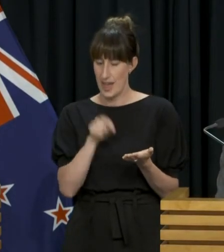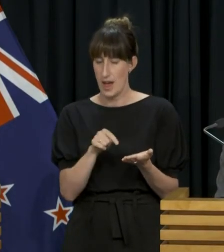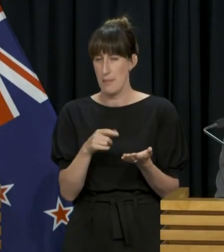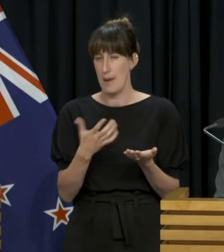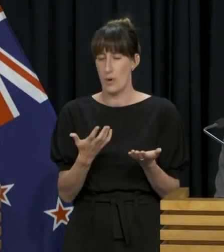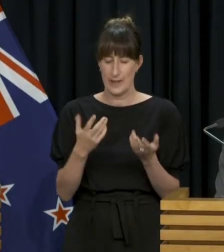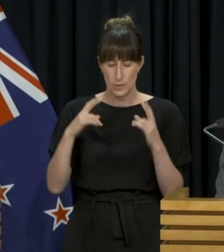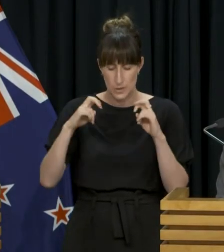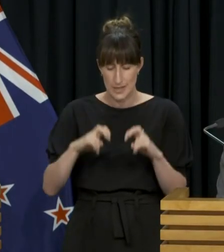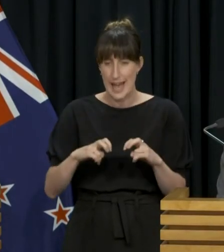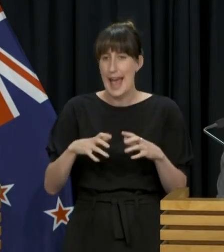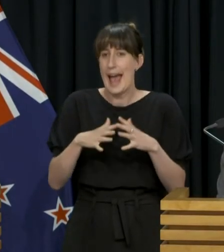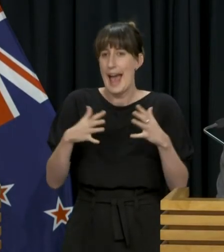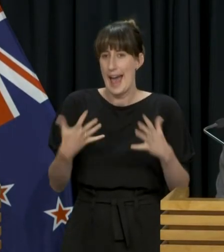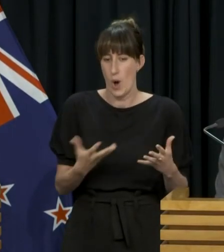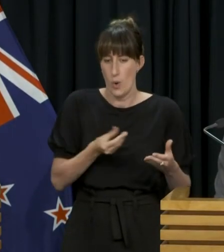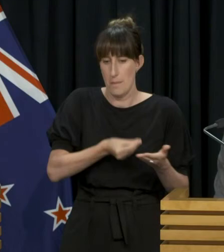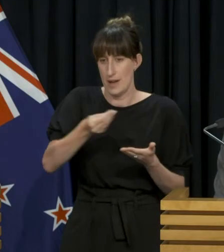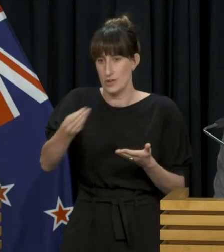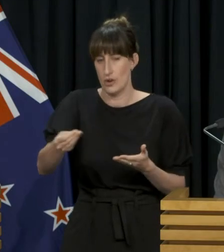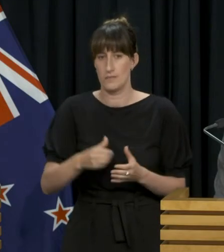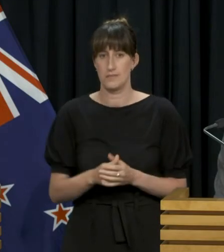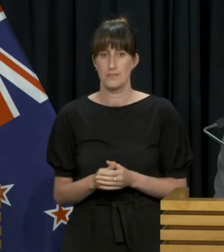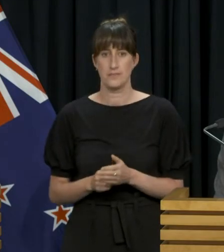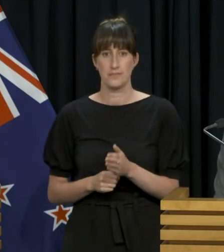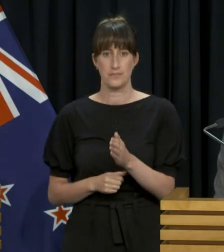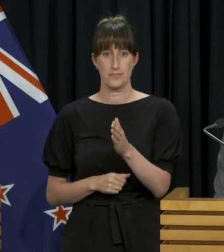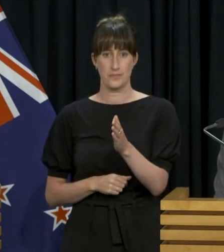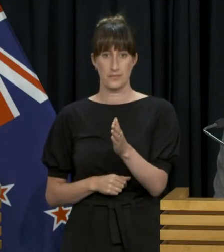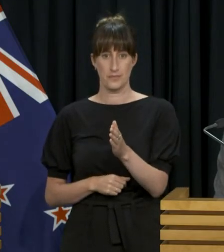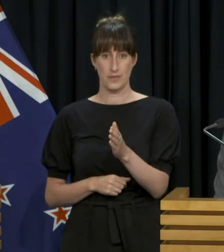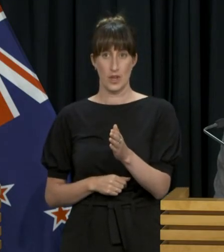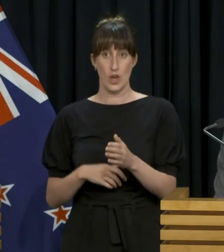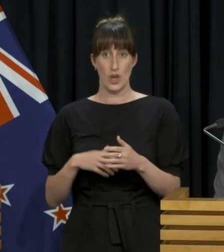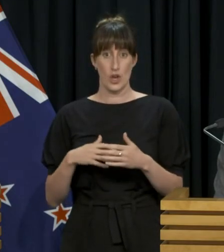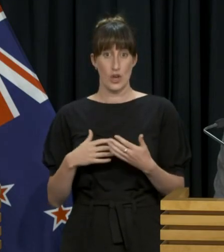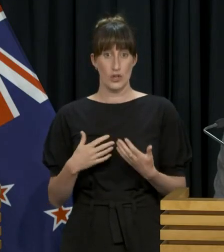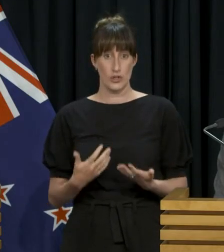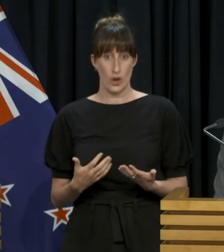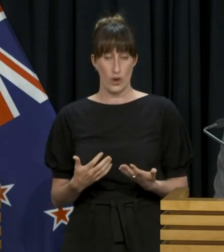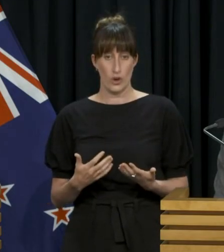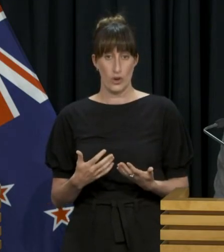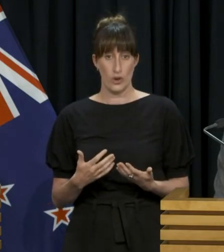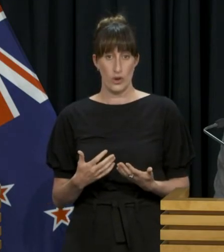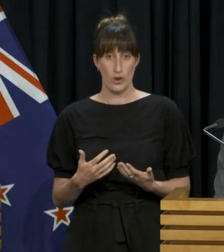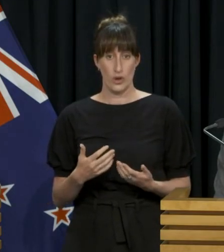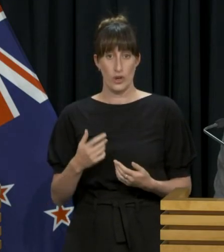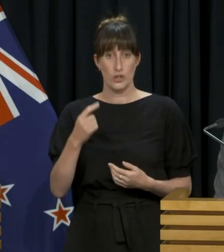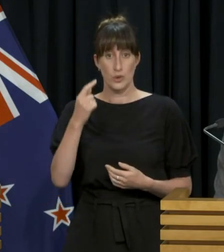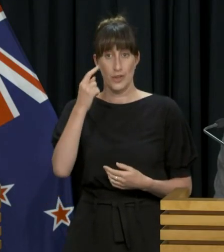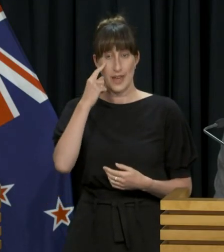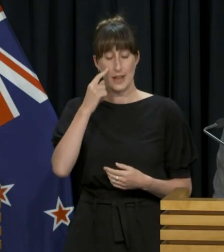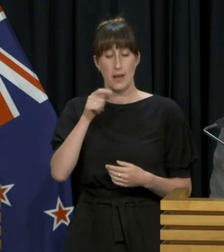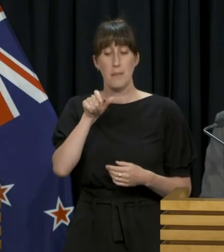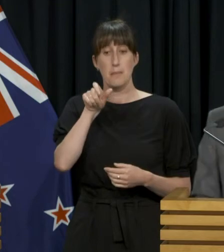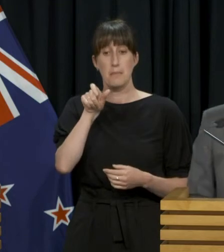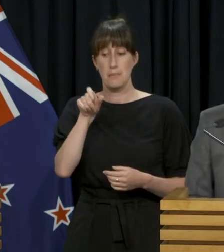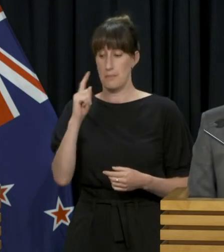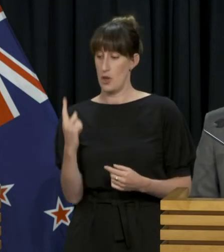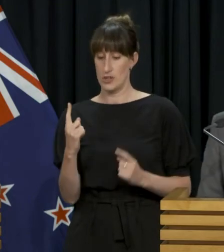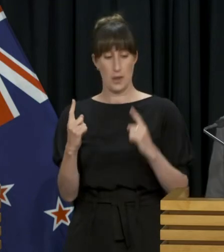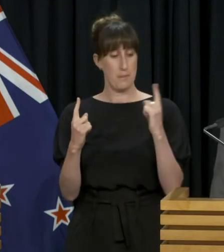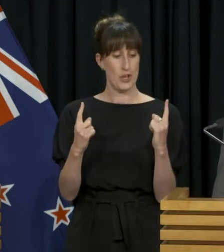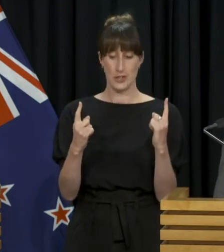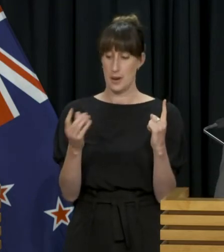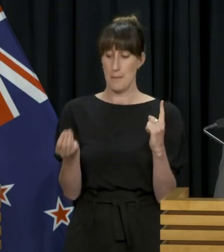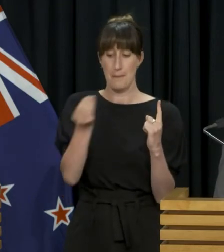exposed. Do you think that some form of person-to-person interaction between the first known case and someone else is the most likely scenario?